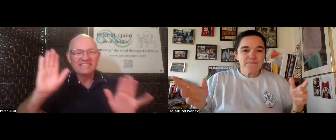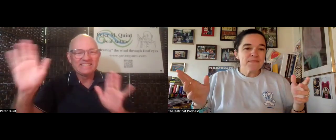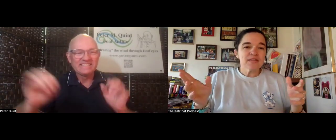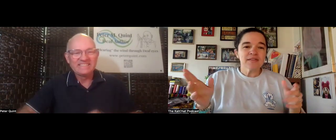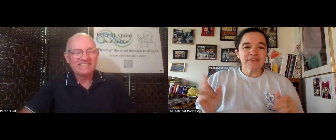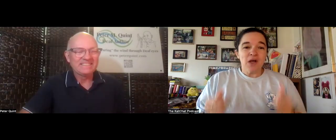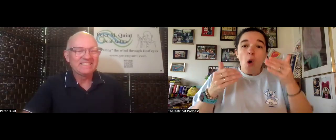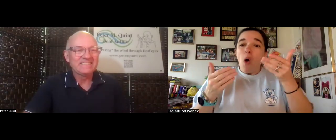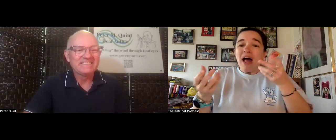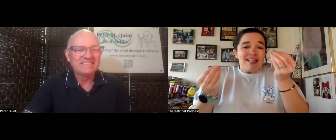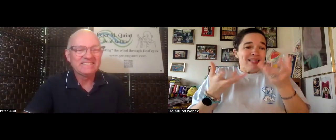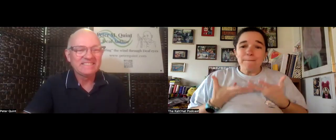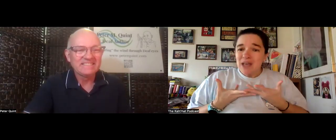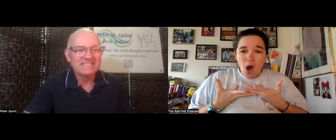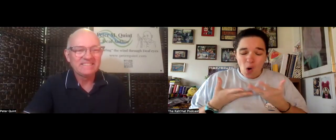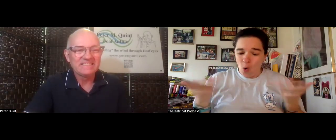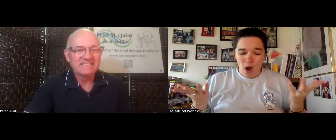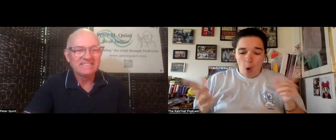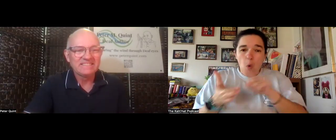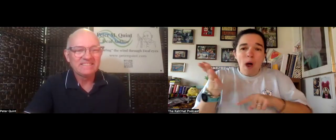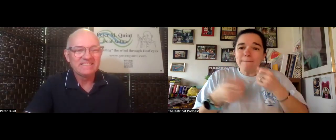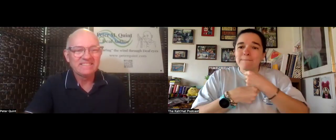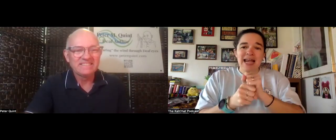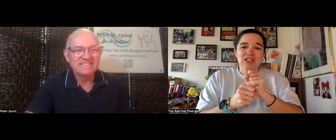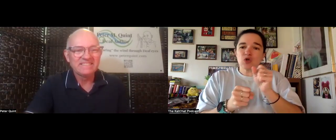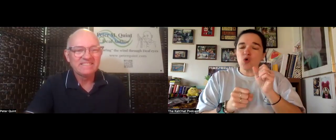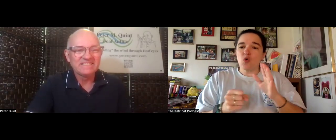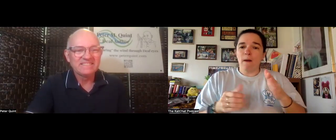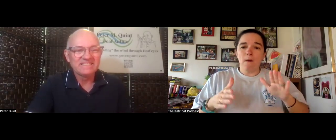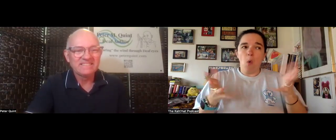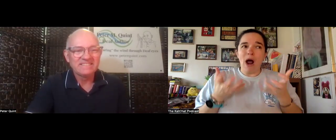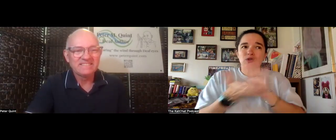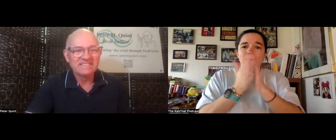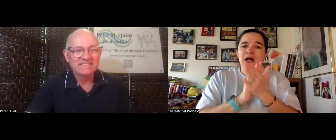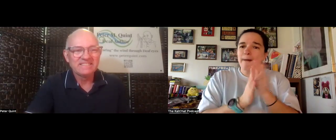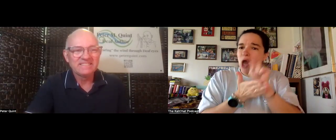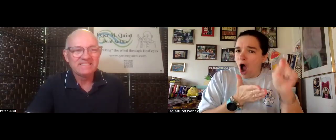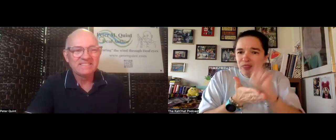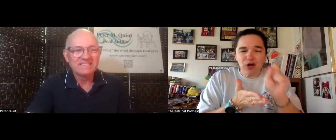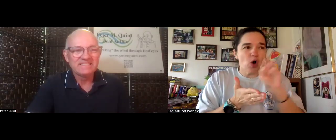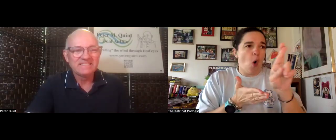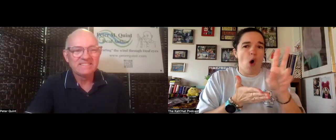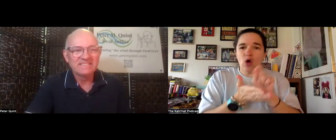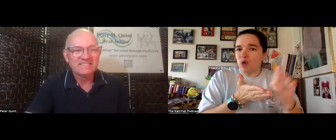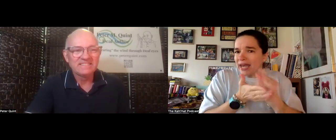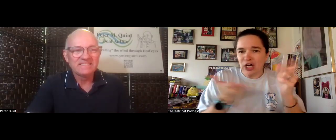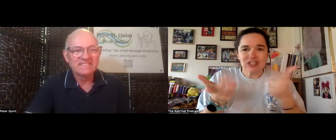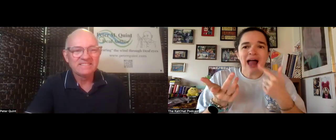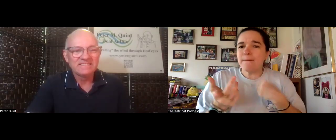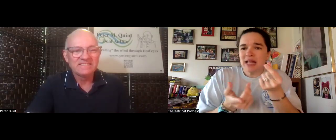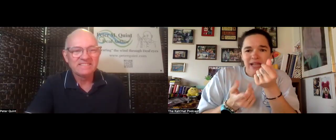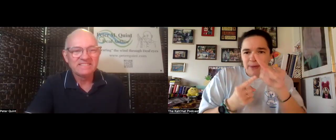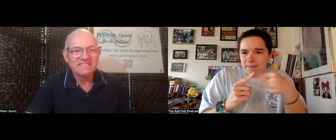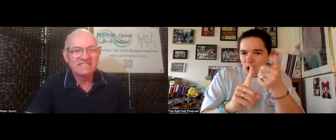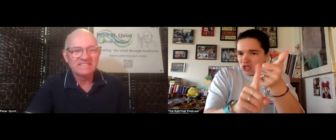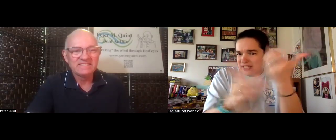Okay, let me know what made you want to become an author or a writer.